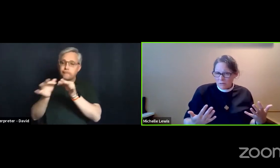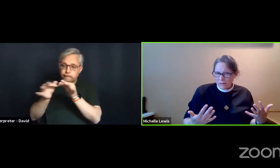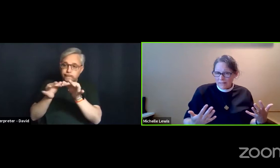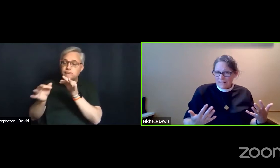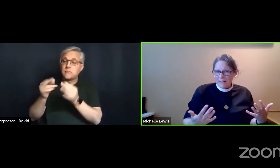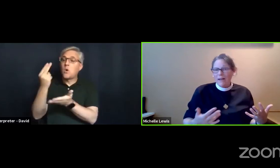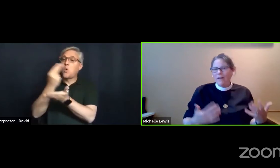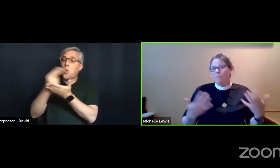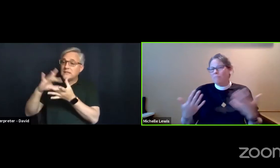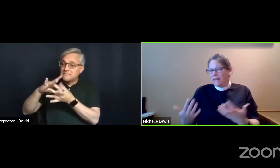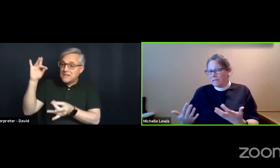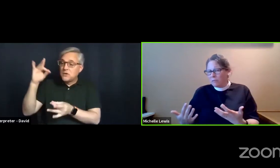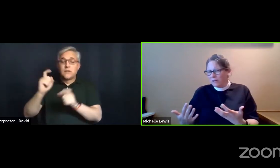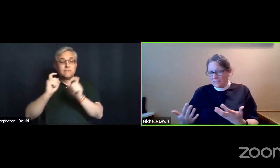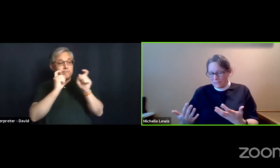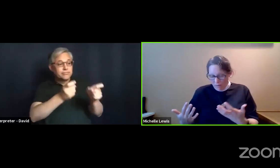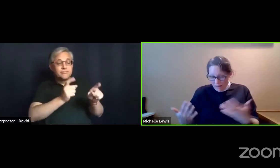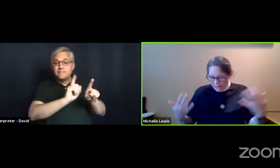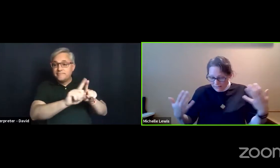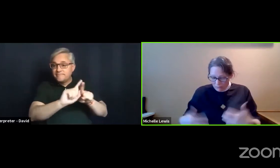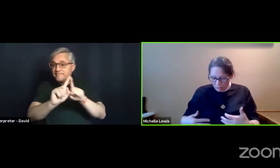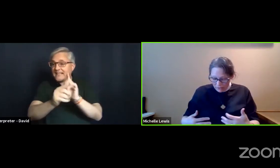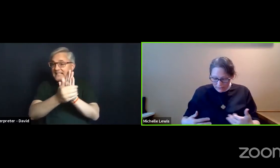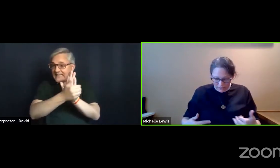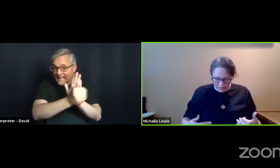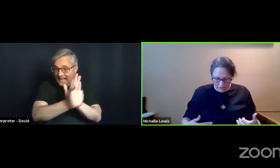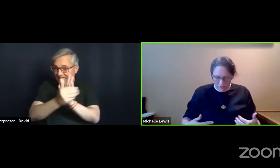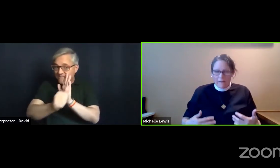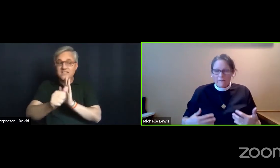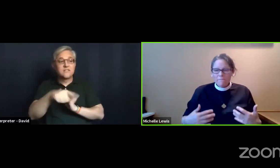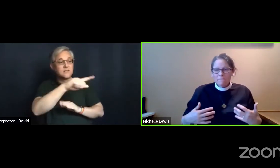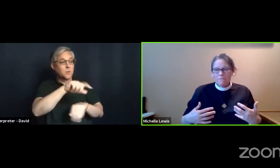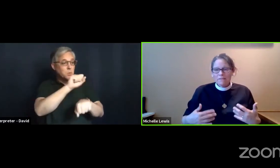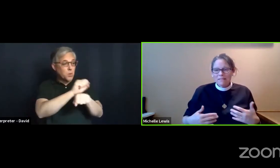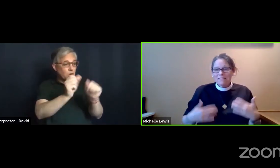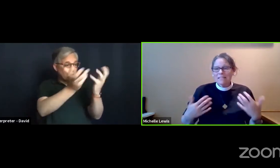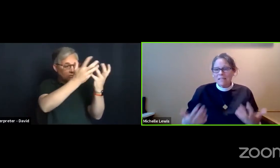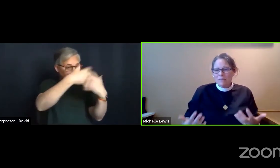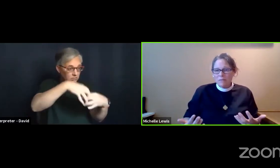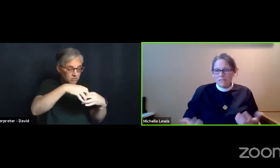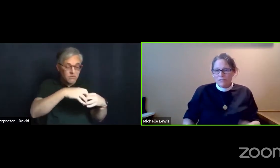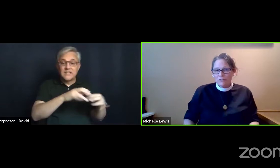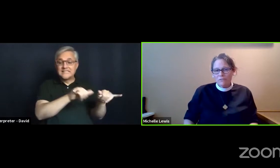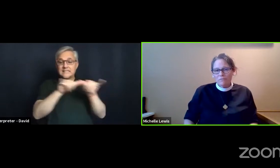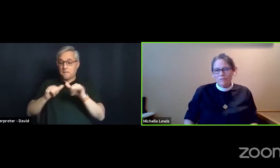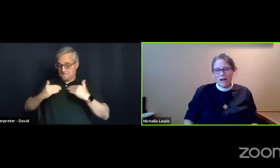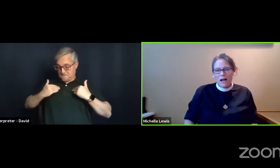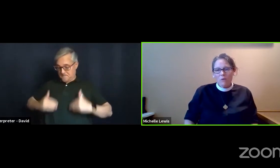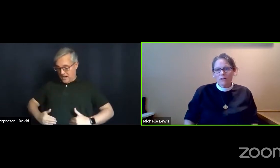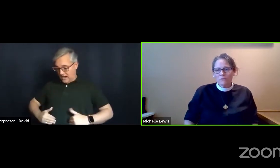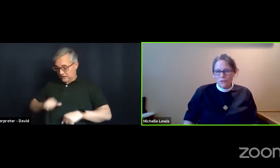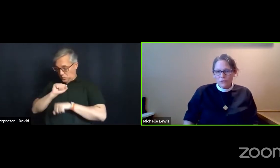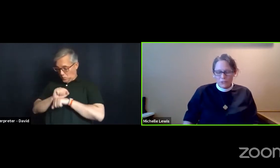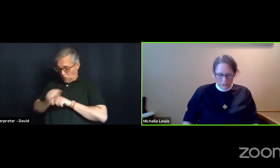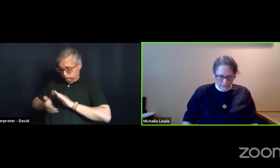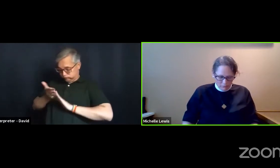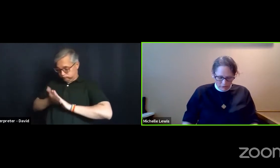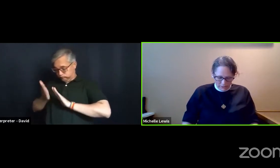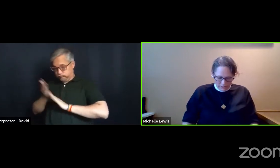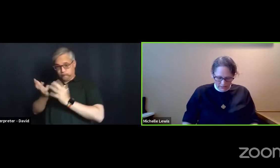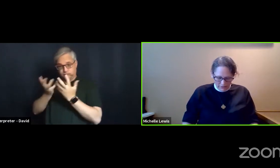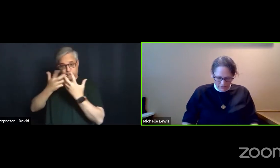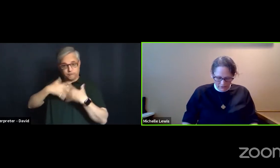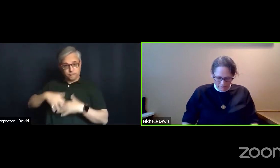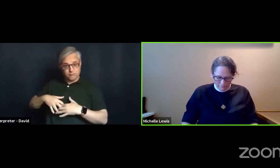Holy Spirit and many parts of the body, they work together. It's an image for how our churches can